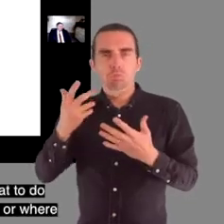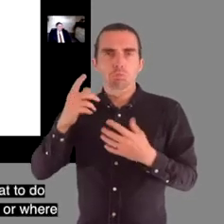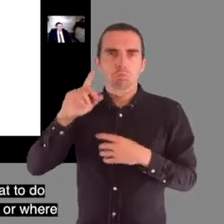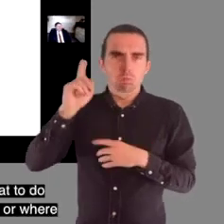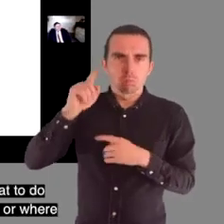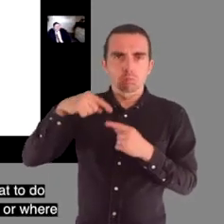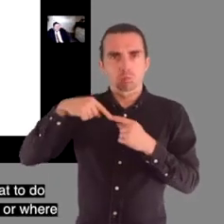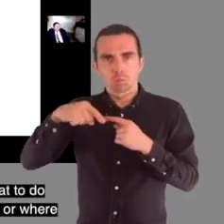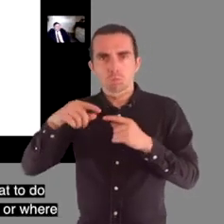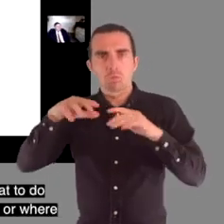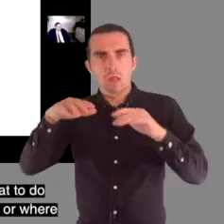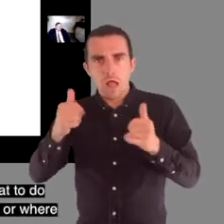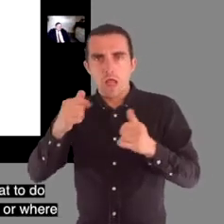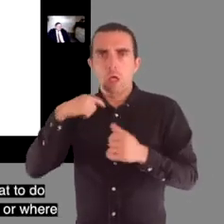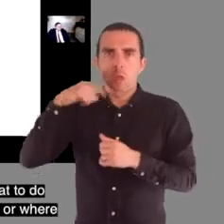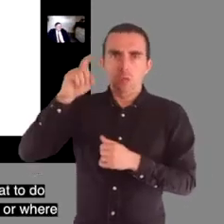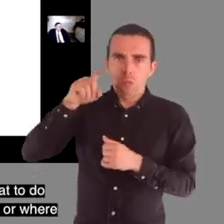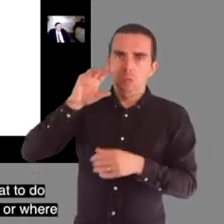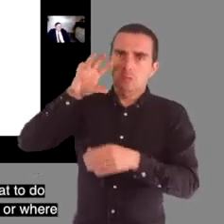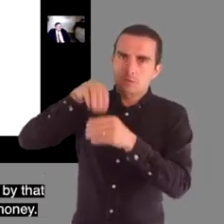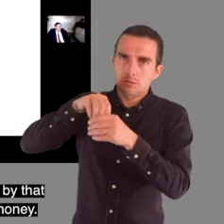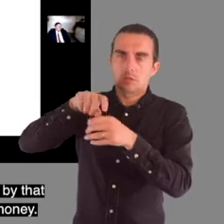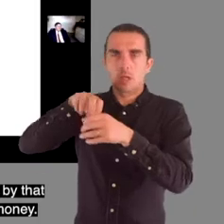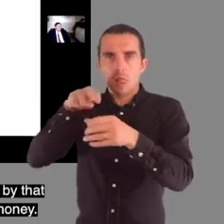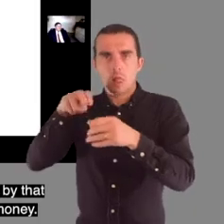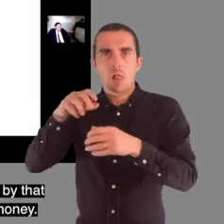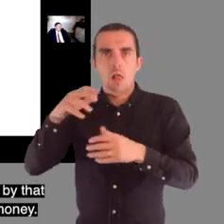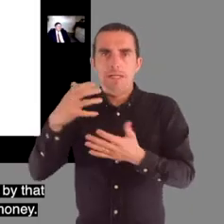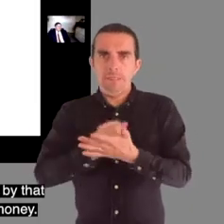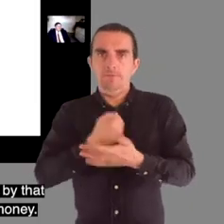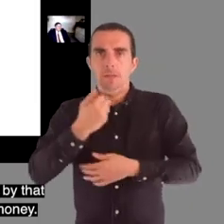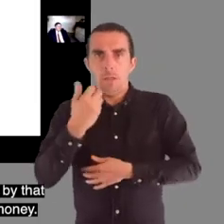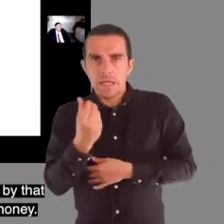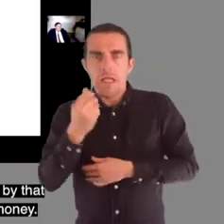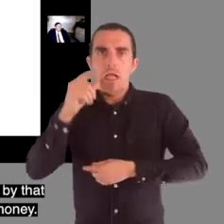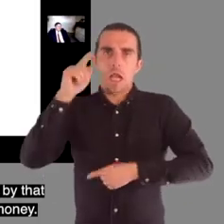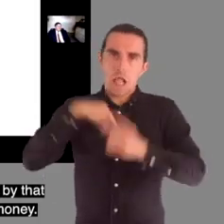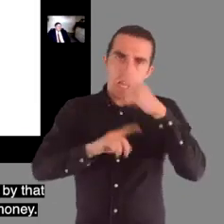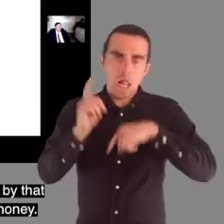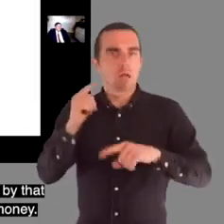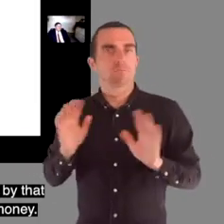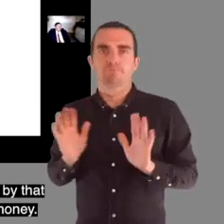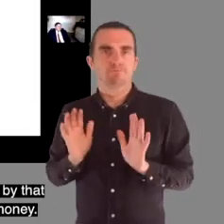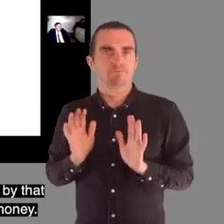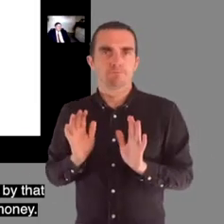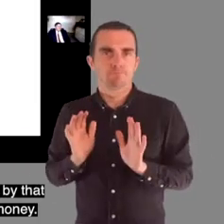to do, where we should belong or where we should not belong. And then